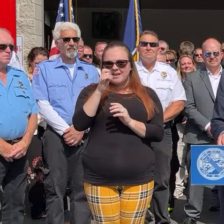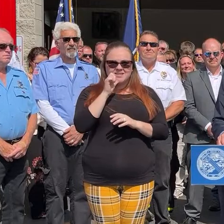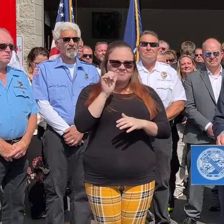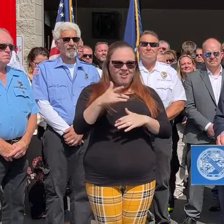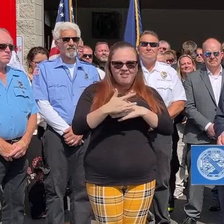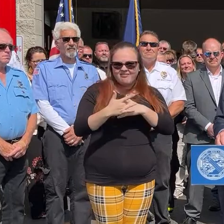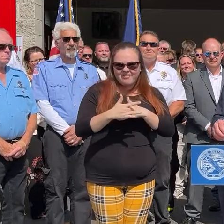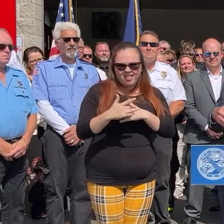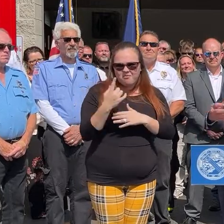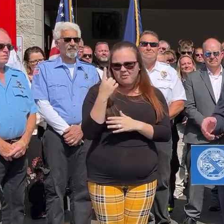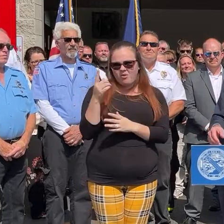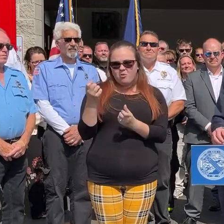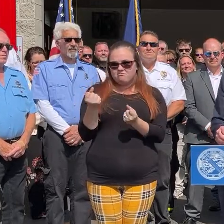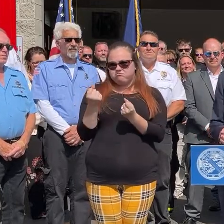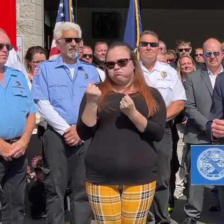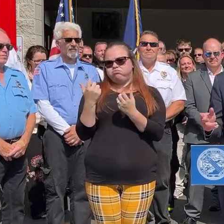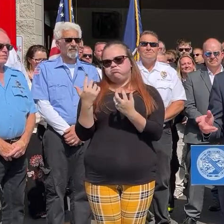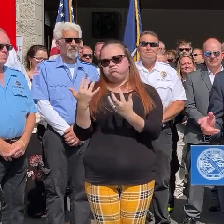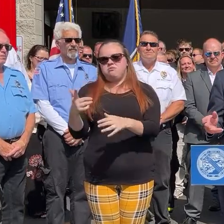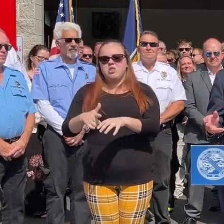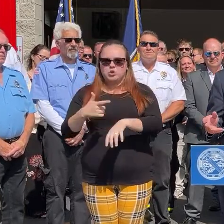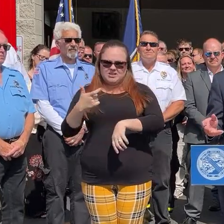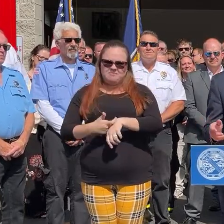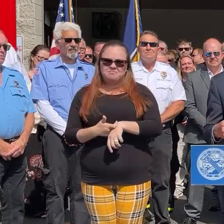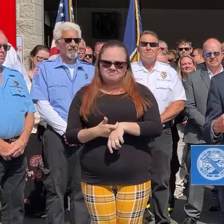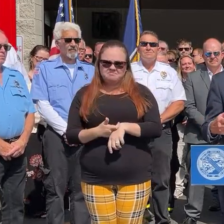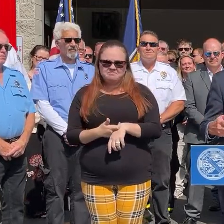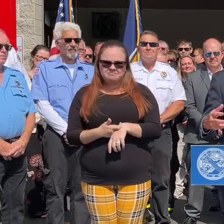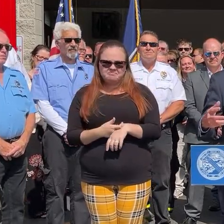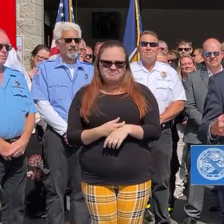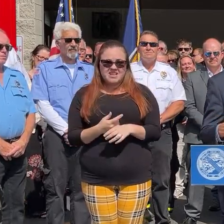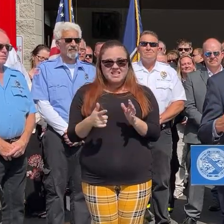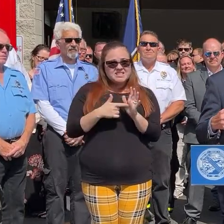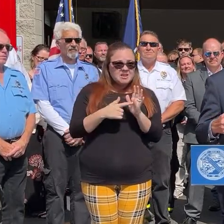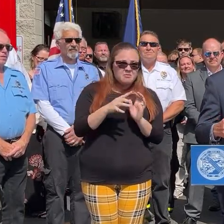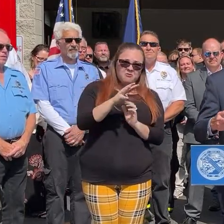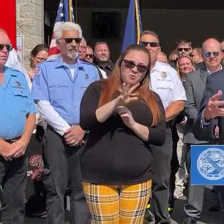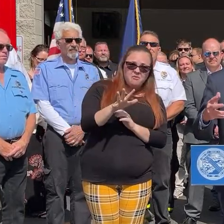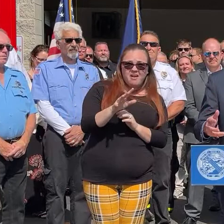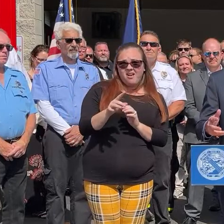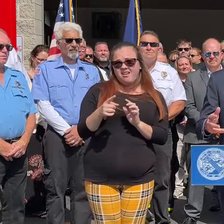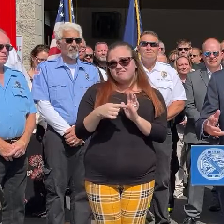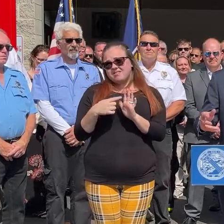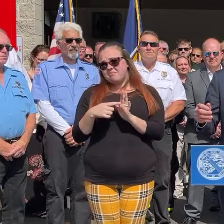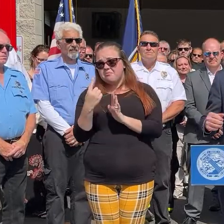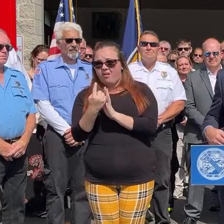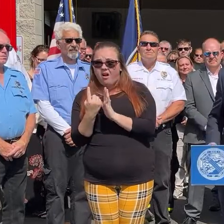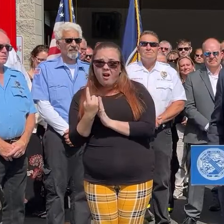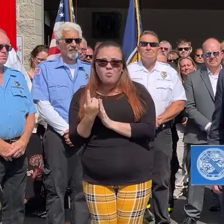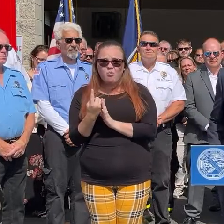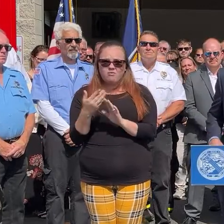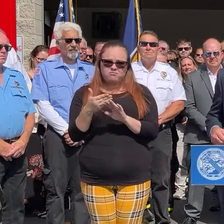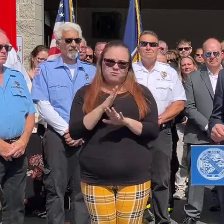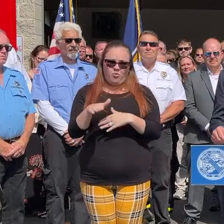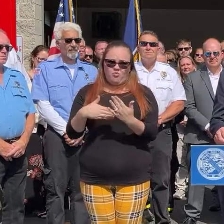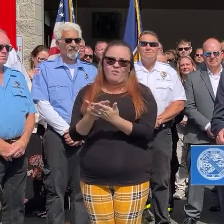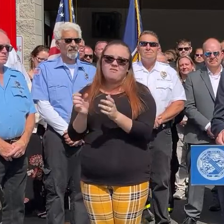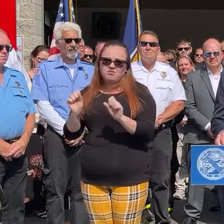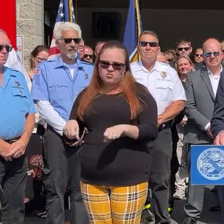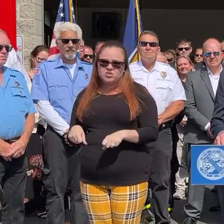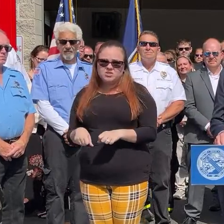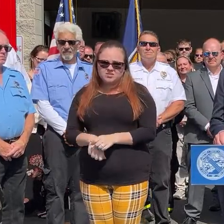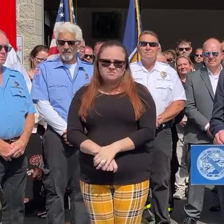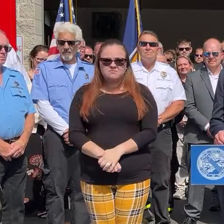was not available for many, many minutes. And we're talking sometimes 45 minutes to an hour or more before an ambulance could come on